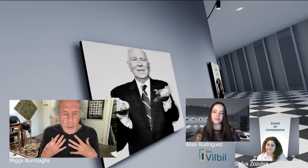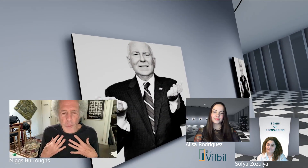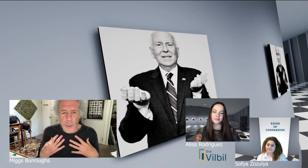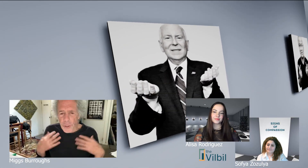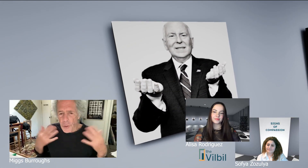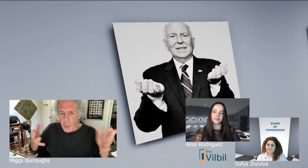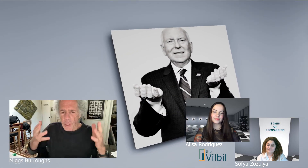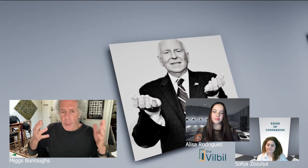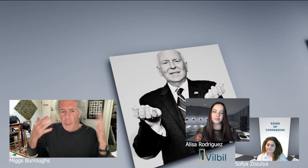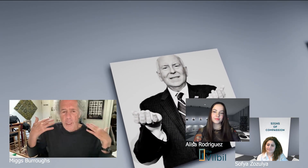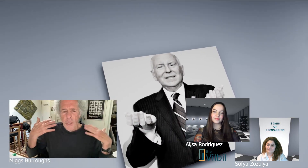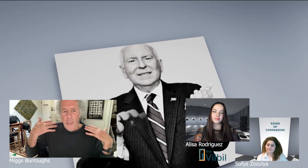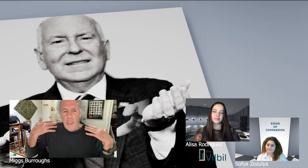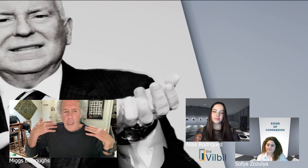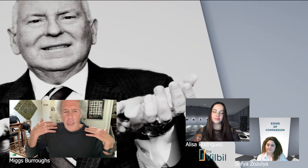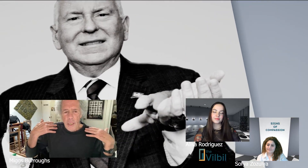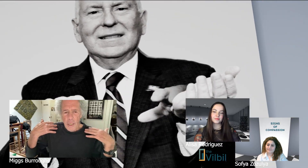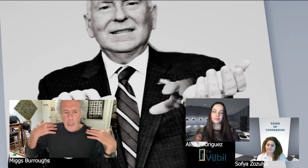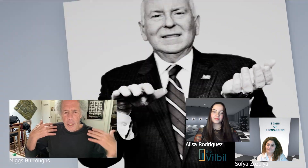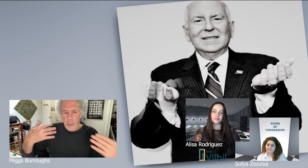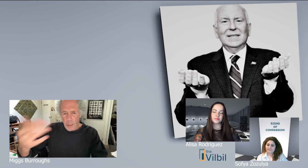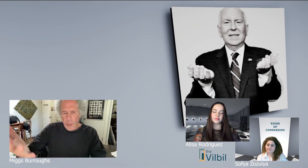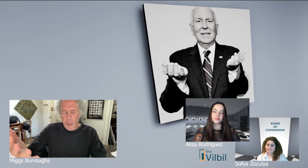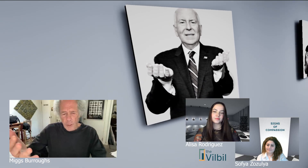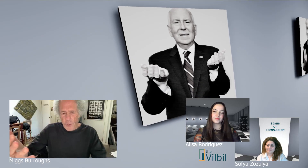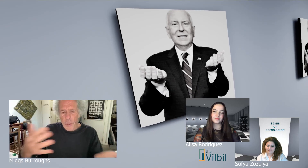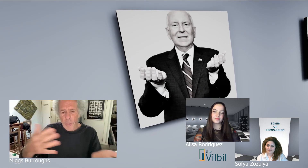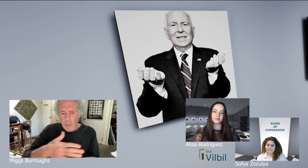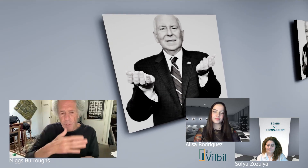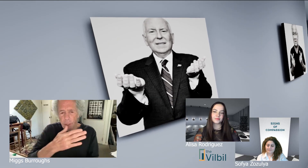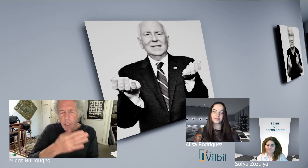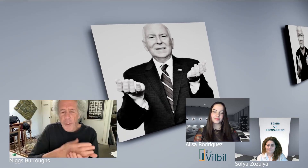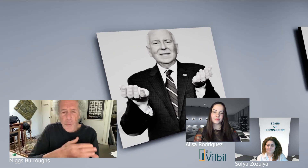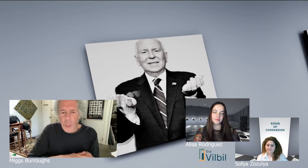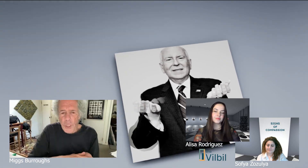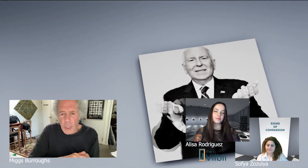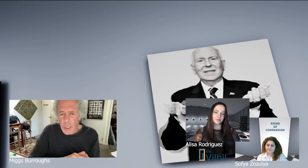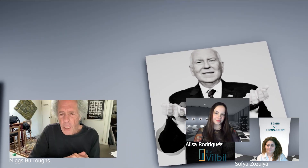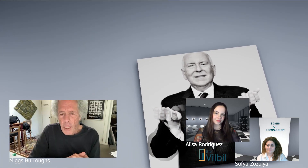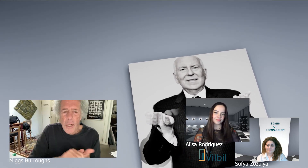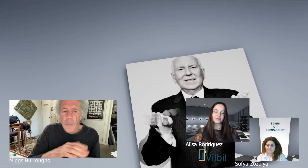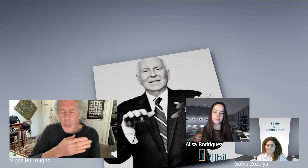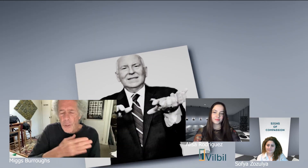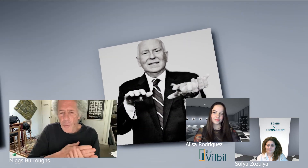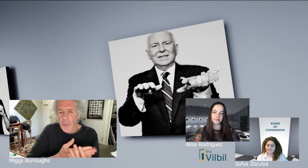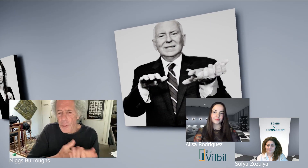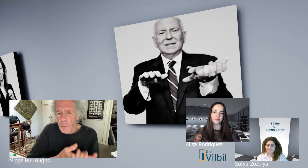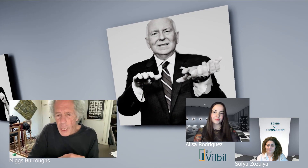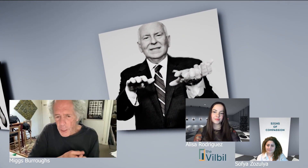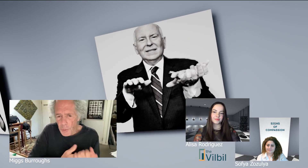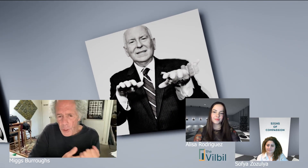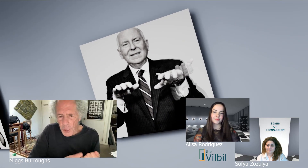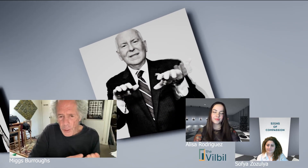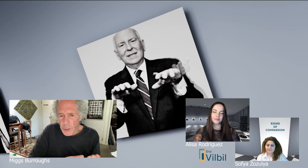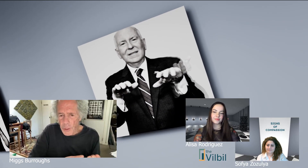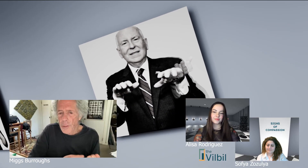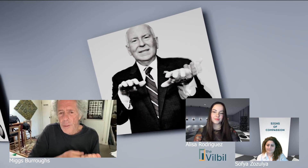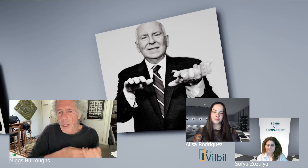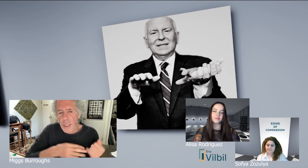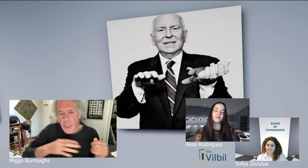said, well, you're doing something for the deaf community. I'm going to do something for the blind community, because the United